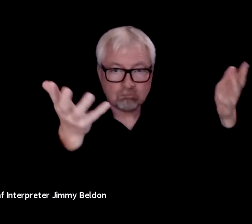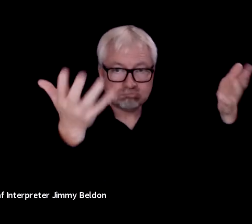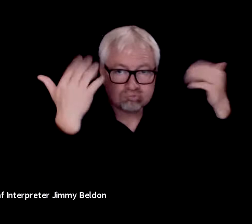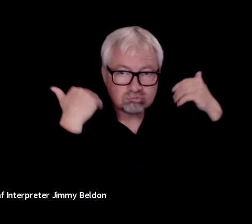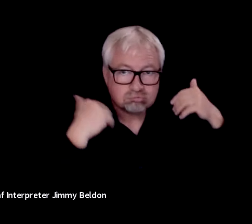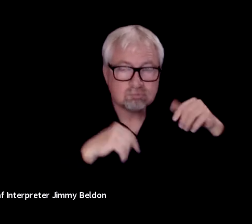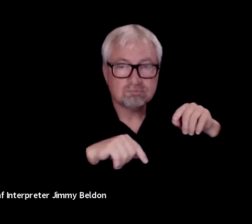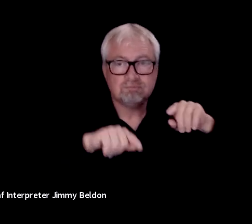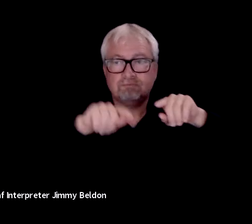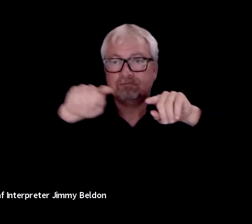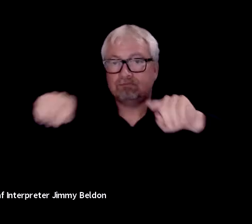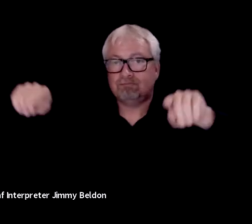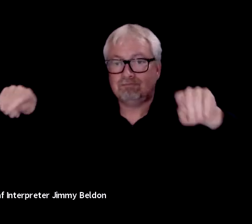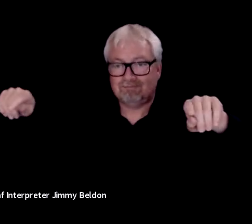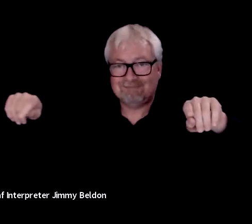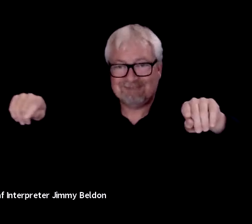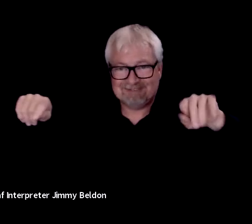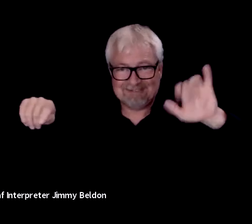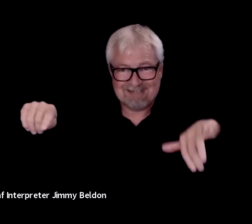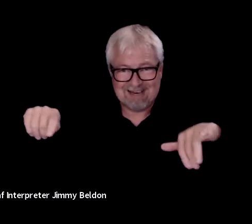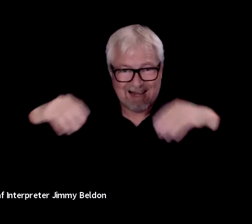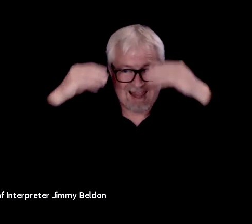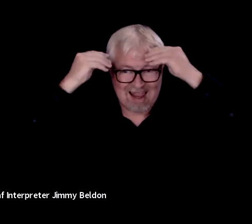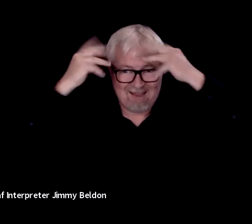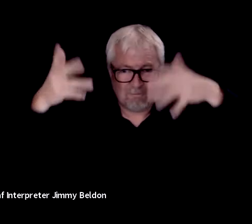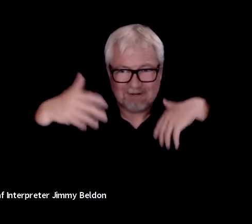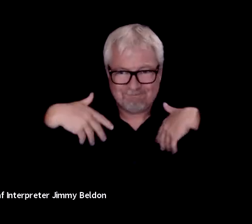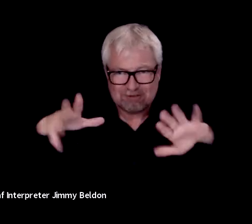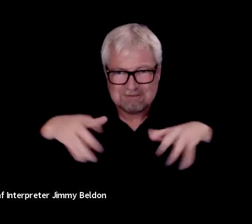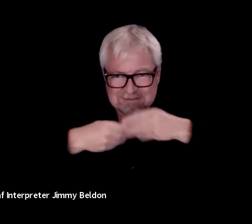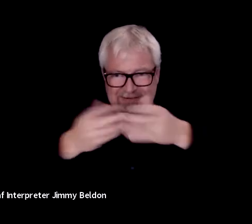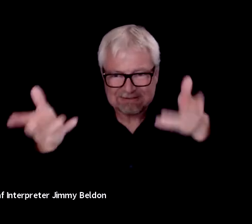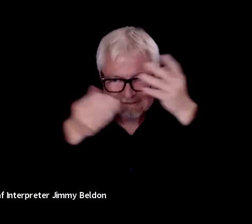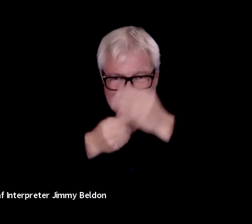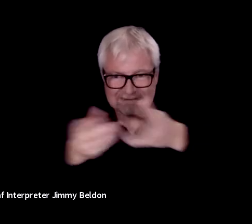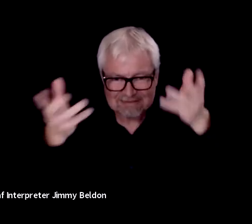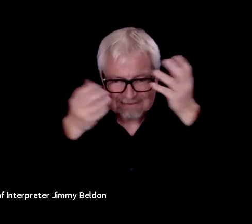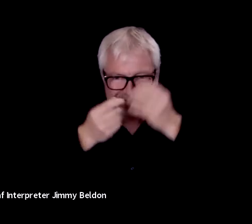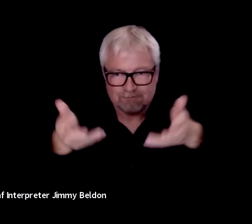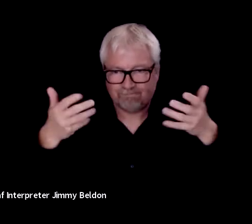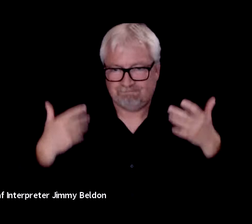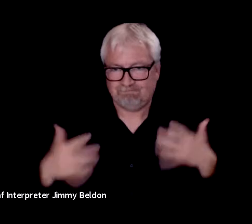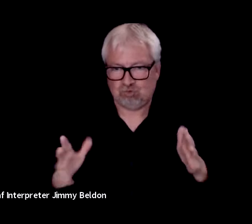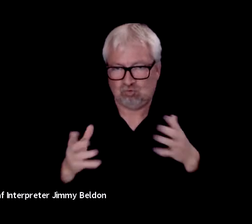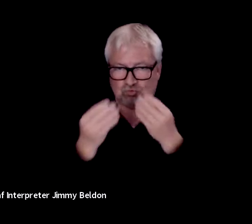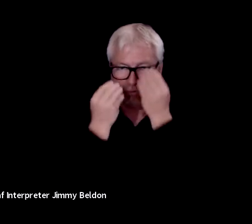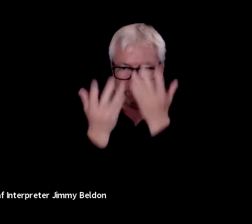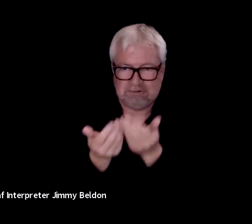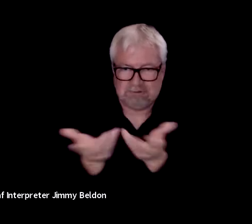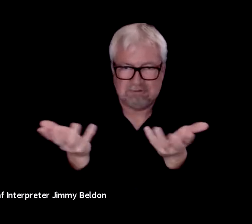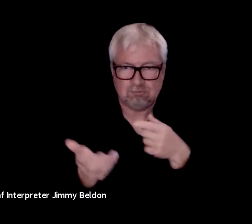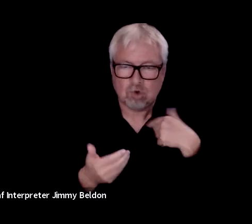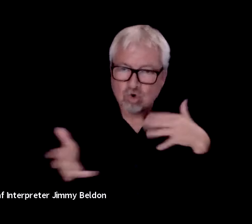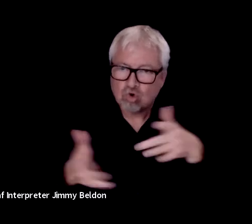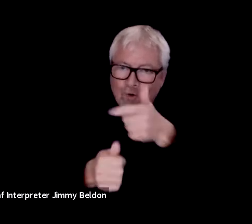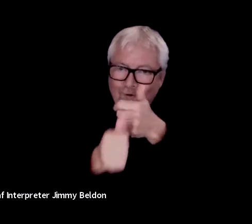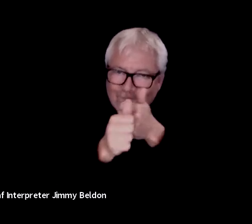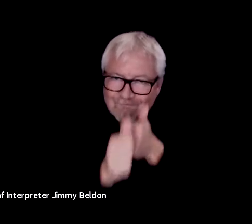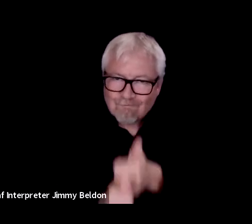to follow those. Even though we do not have executive orders, that does not mean